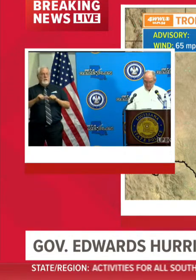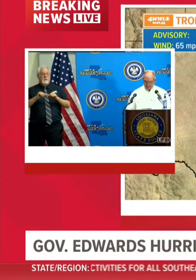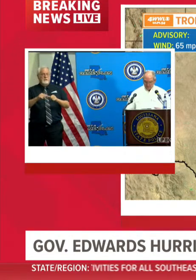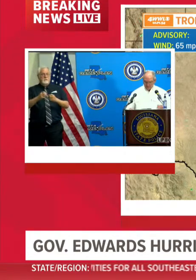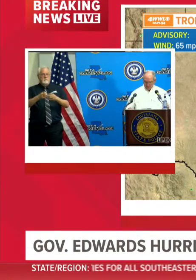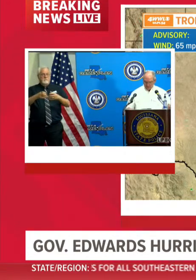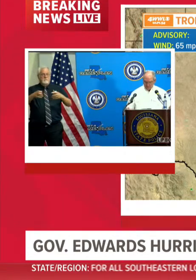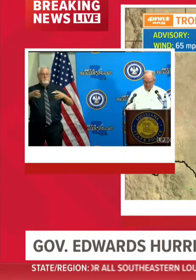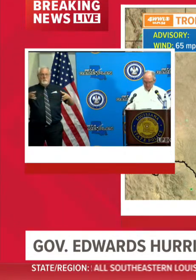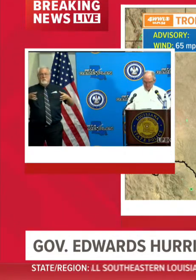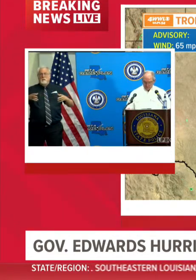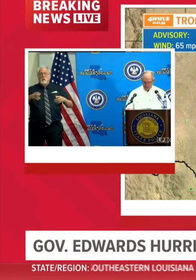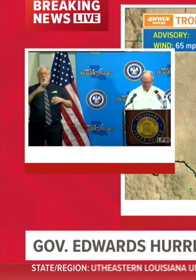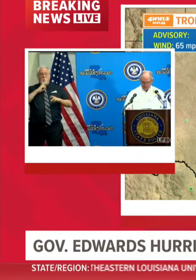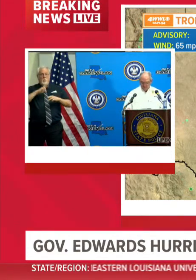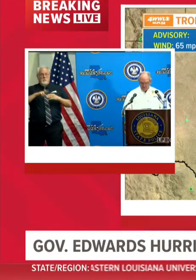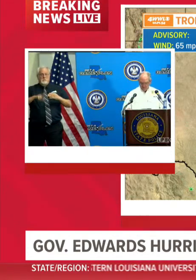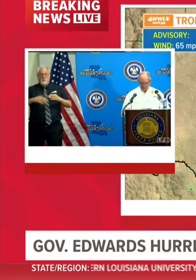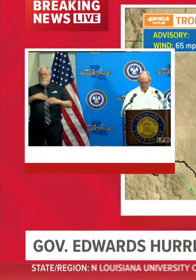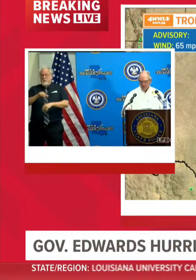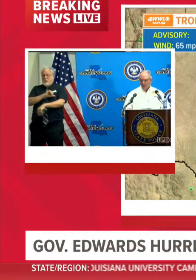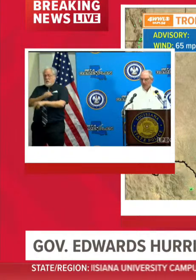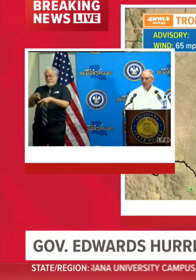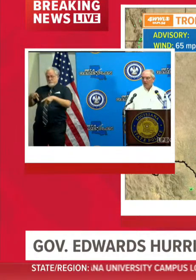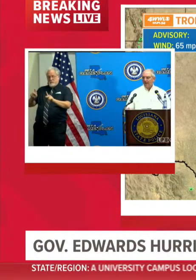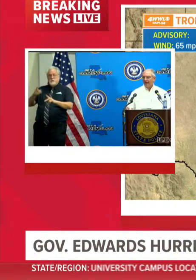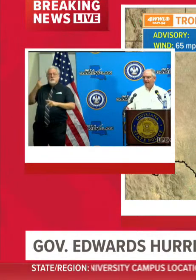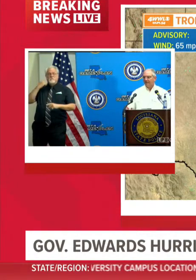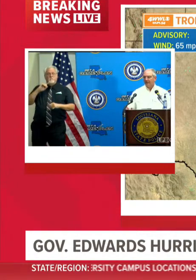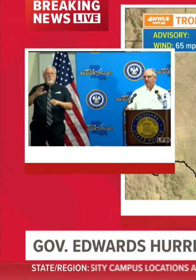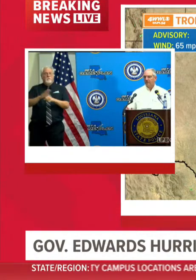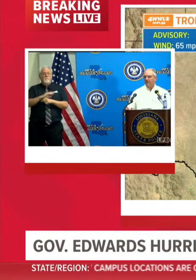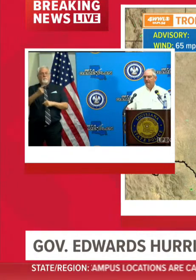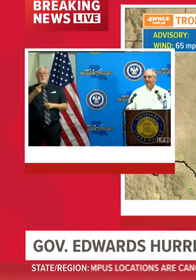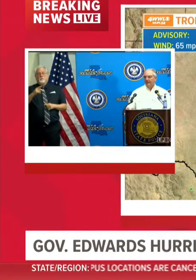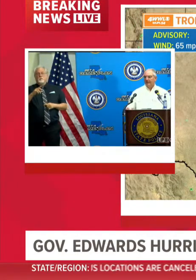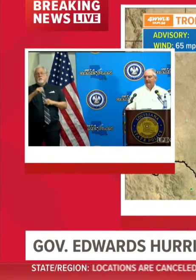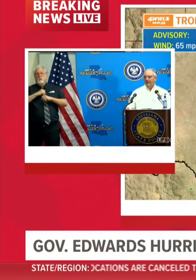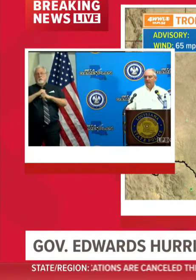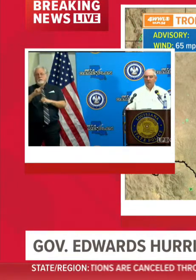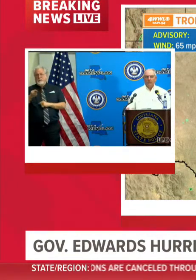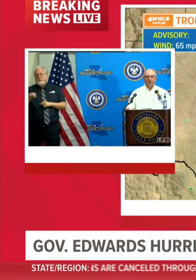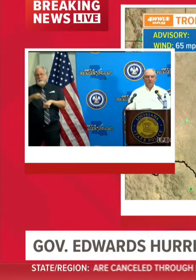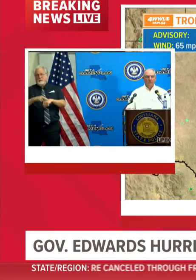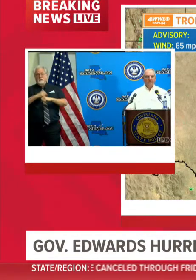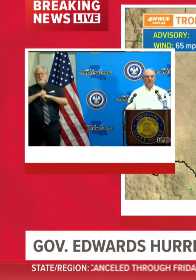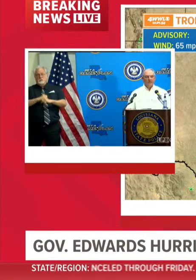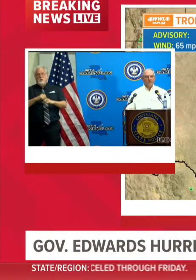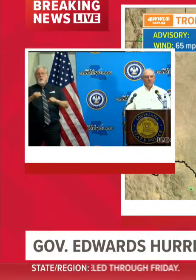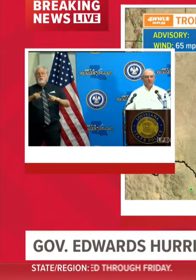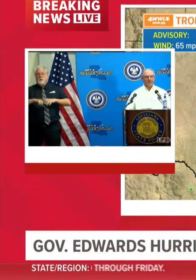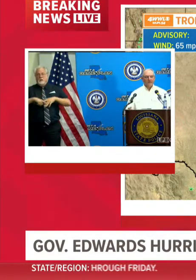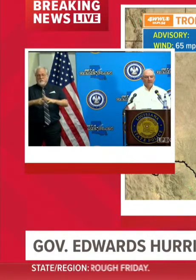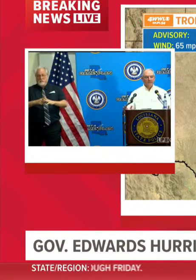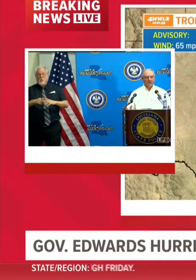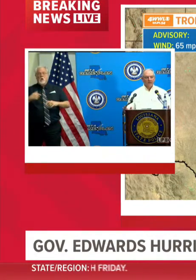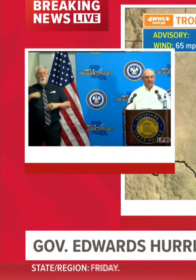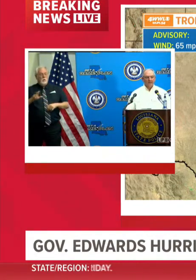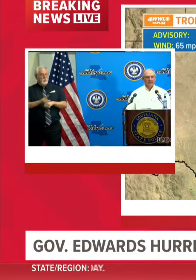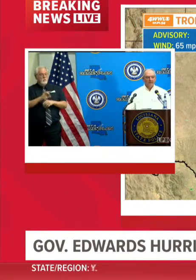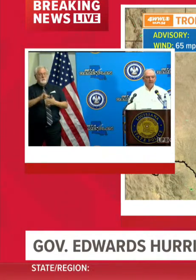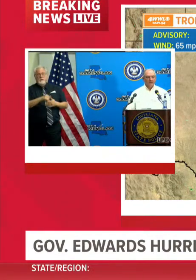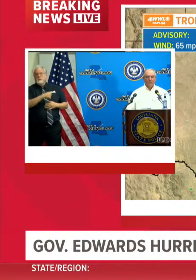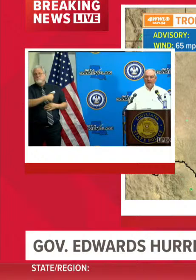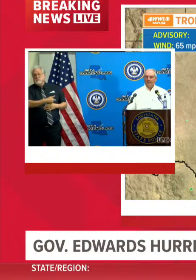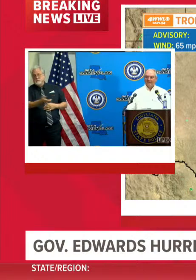build as a result of my authorization for a full Guard activation. And we will use the National Guard in a